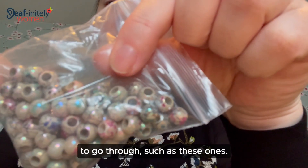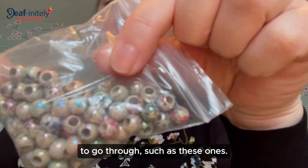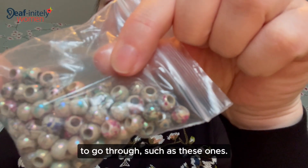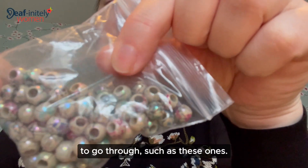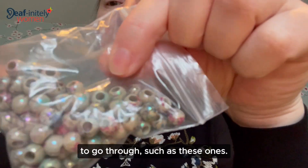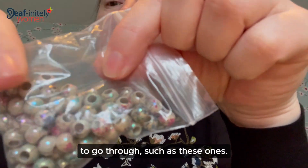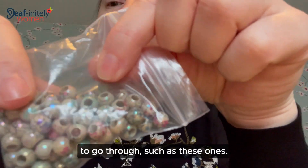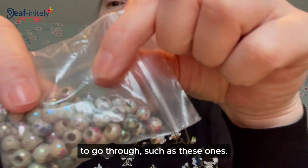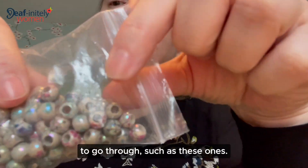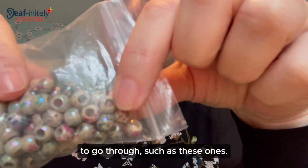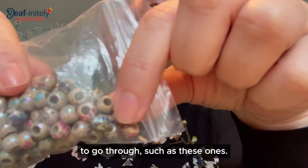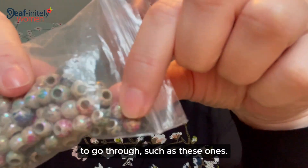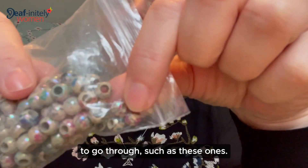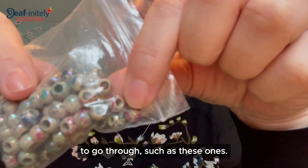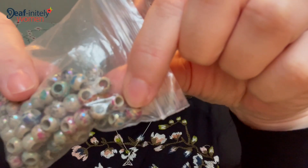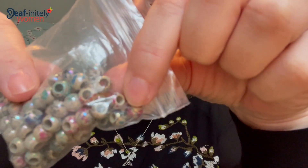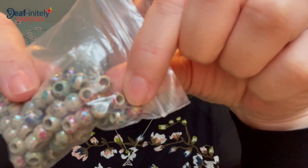through, such as these ones.